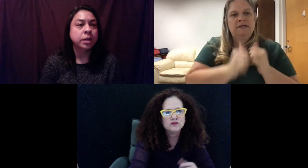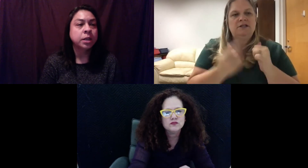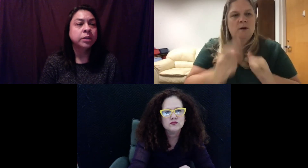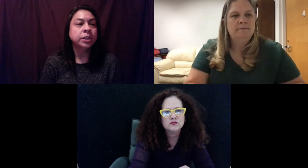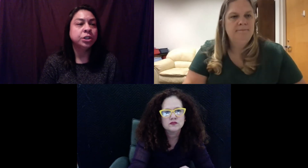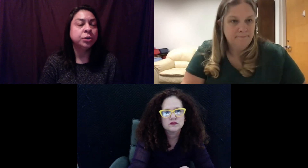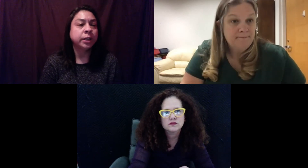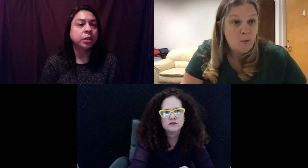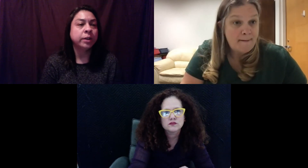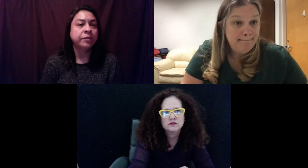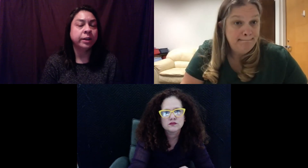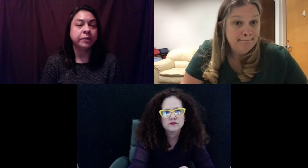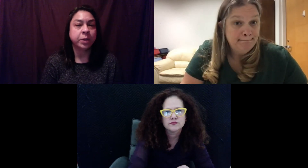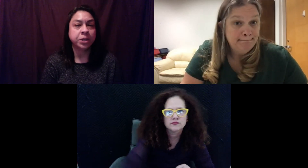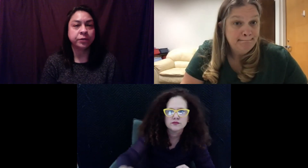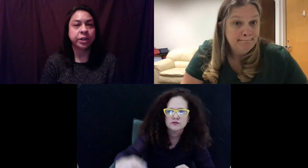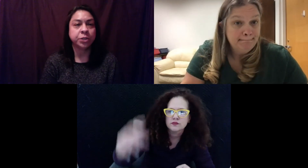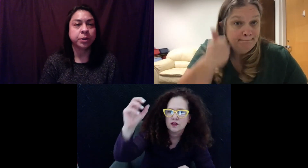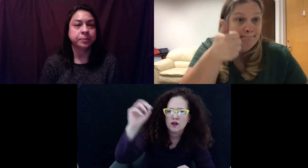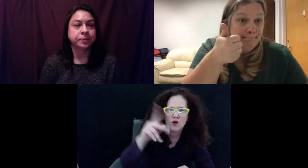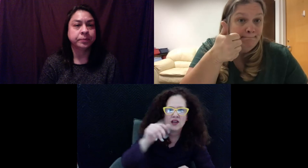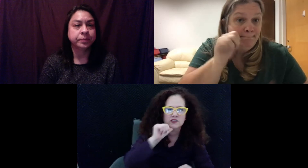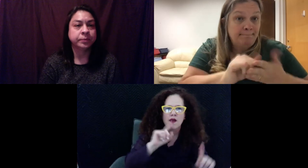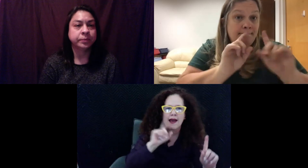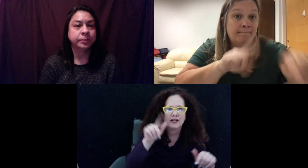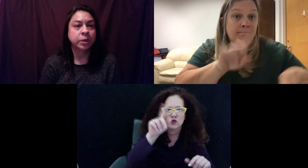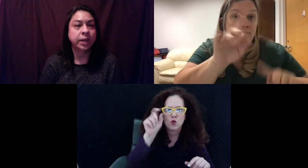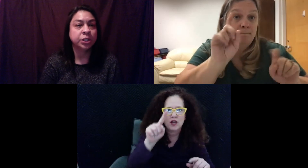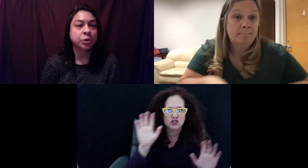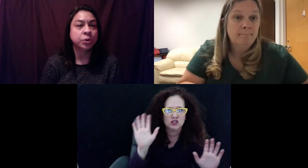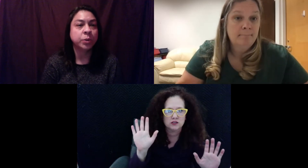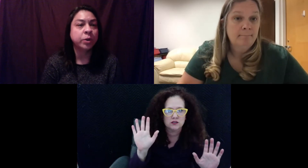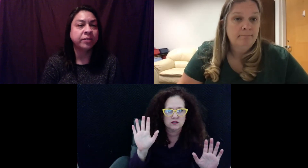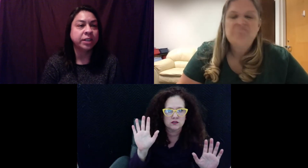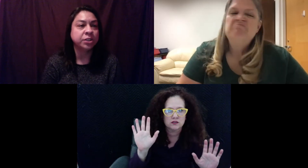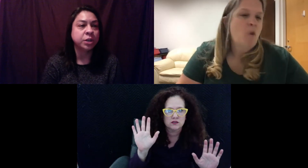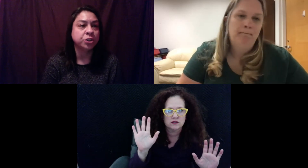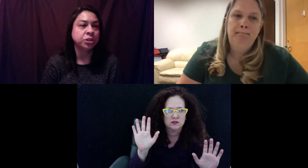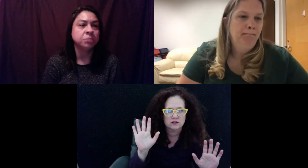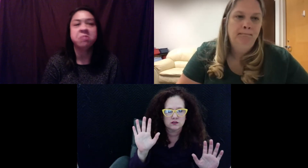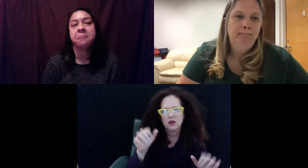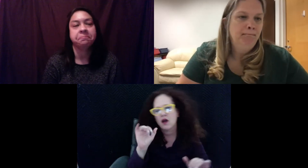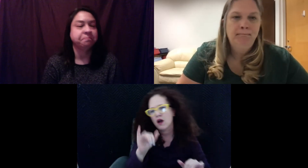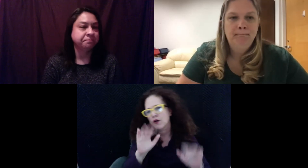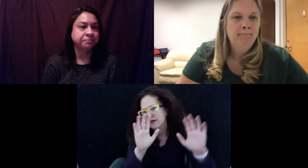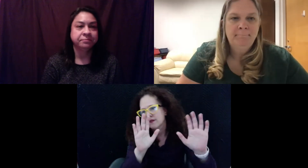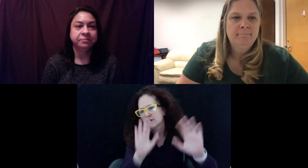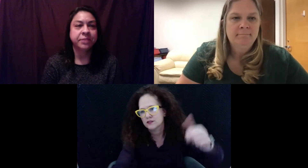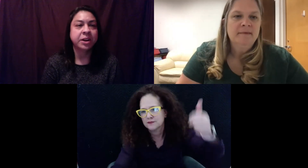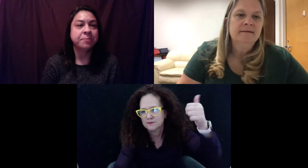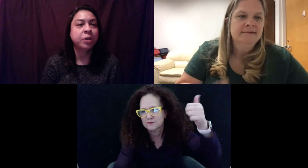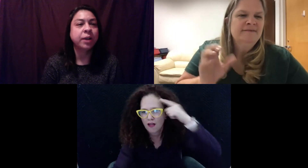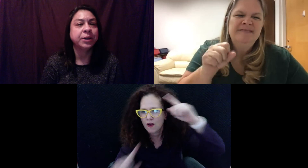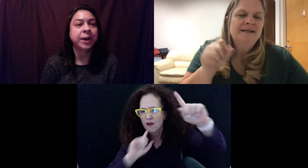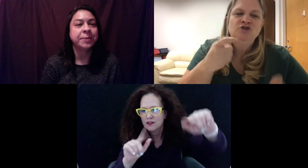one that you can go ahead and fill out an evaluation for each one. Okay, so we don't have to answer any questions? No.